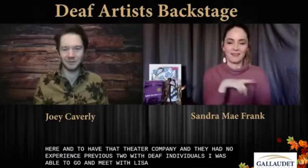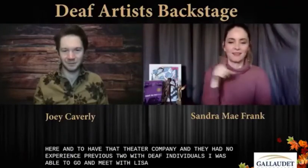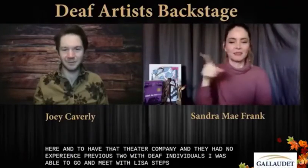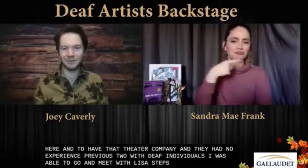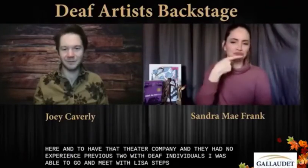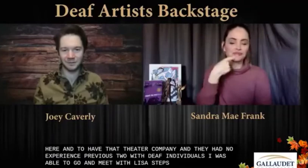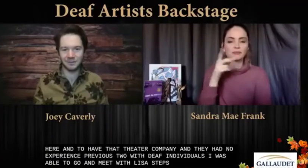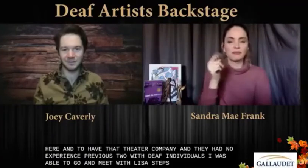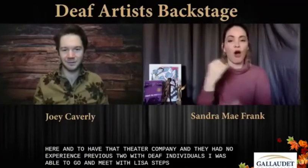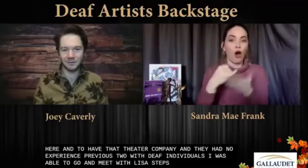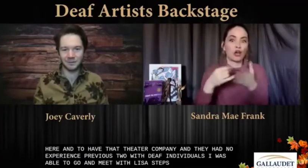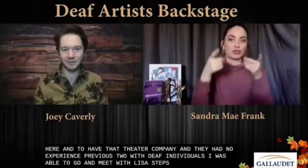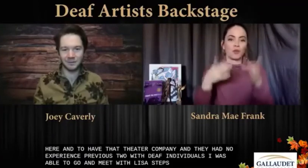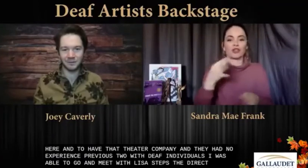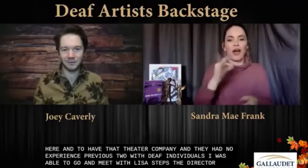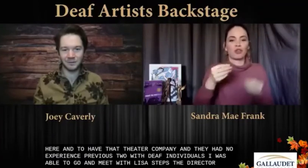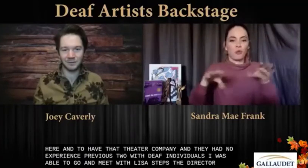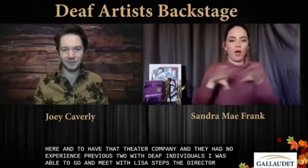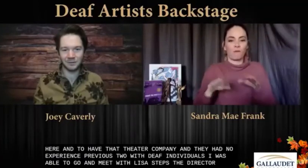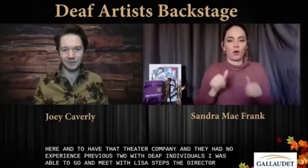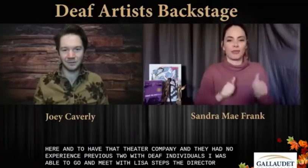ships the director